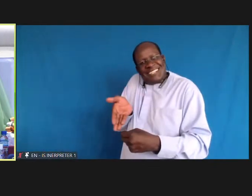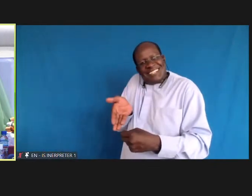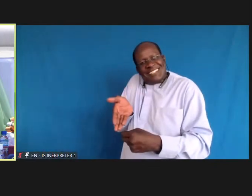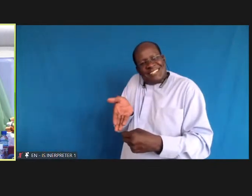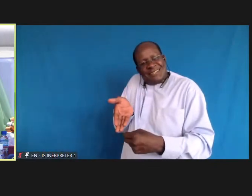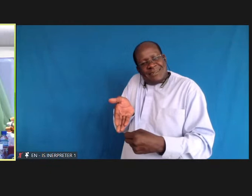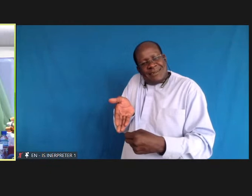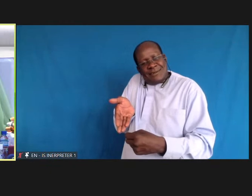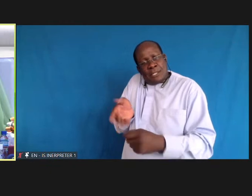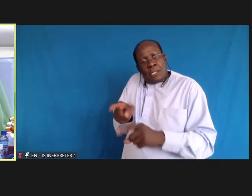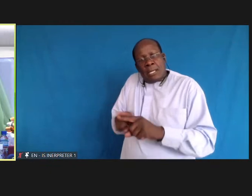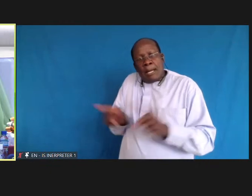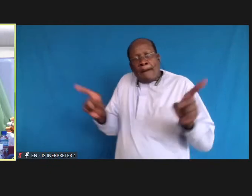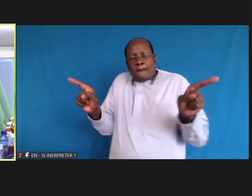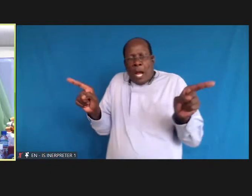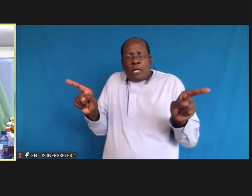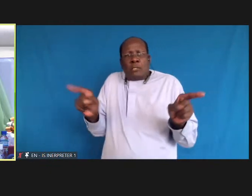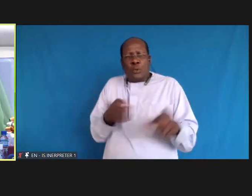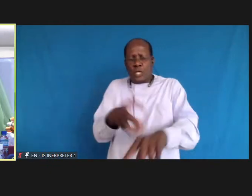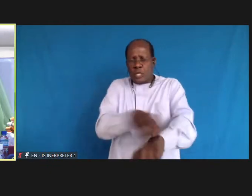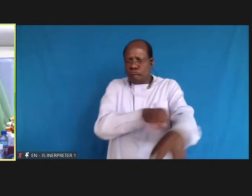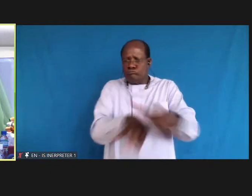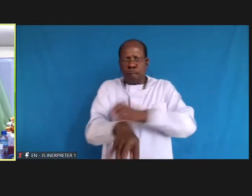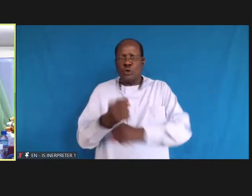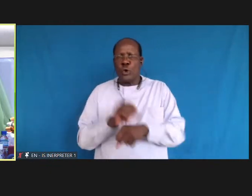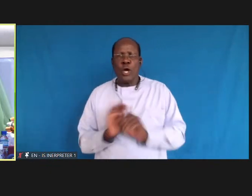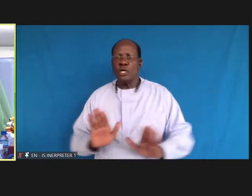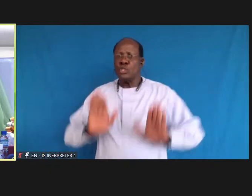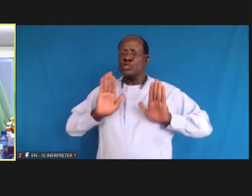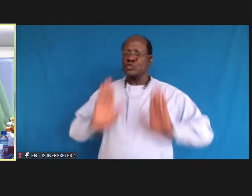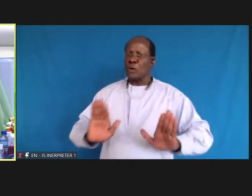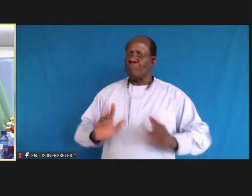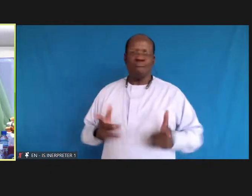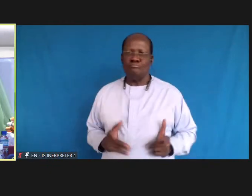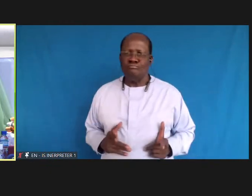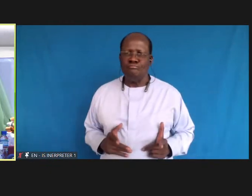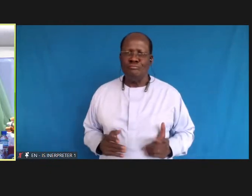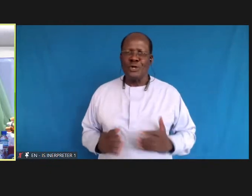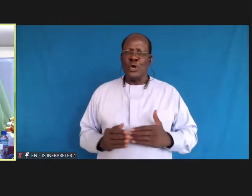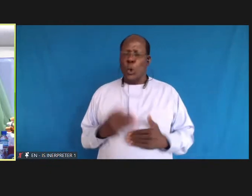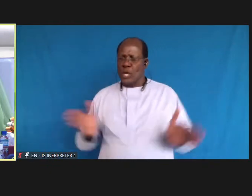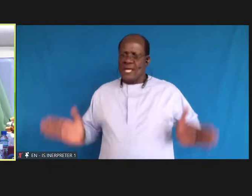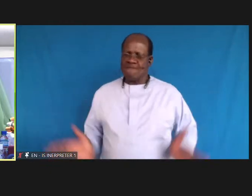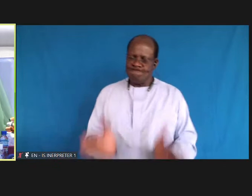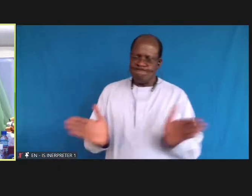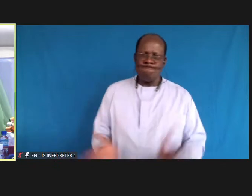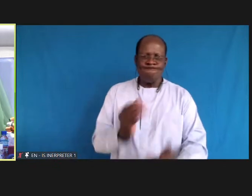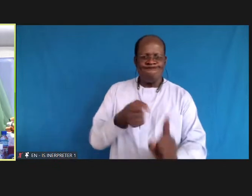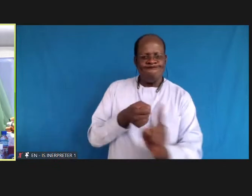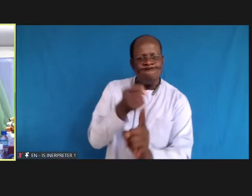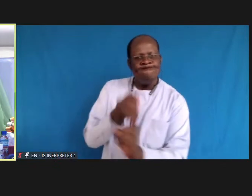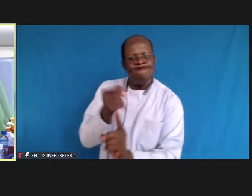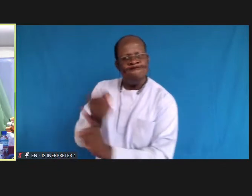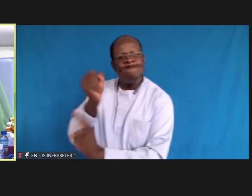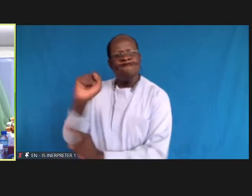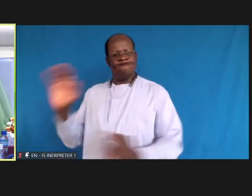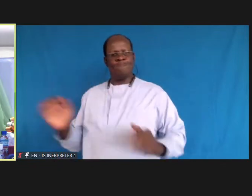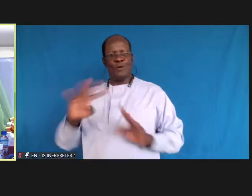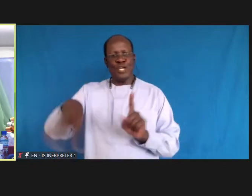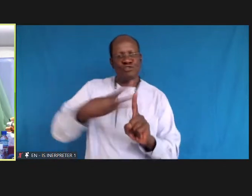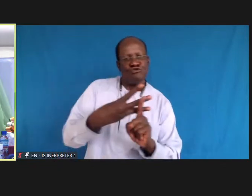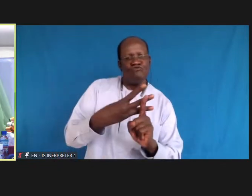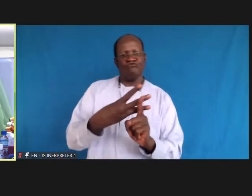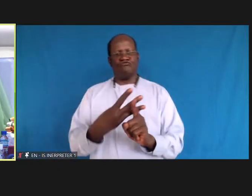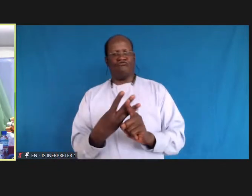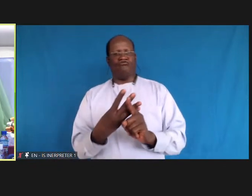not stopping our effort to promote and localize more these SDGs. And that's the whole sense of